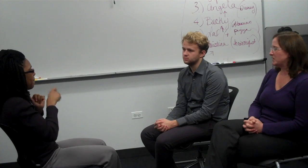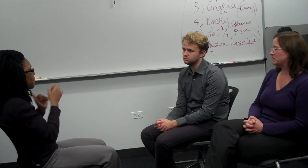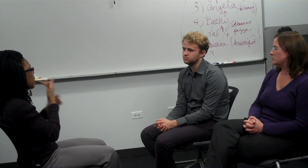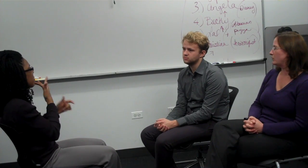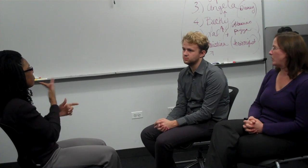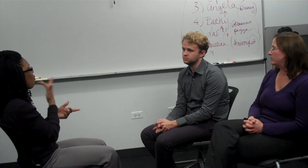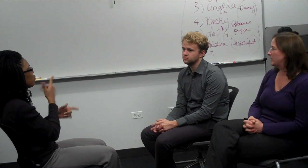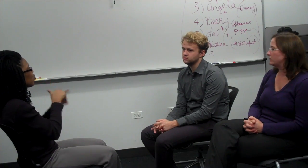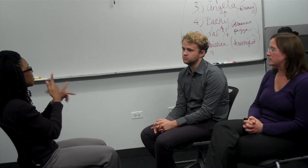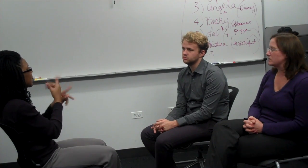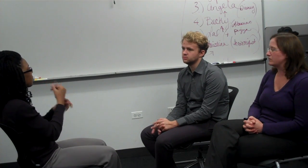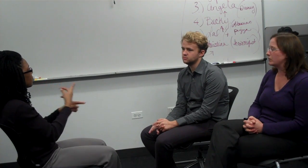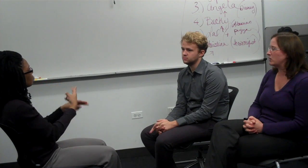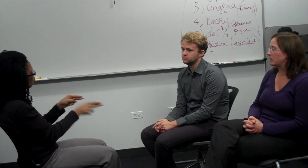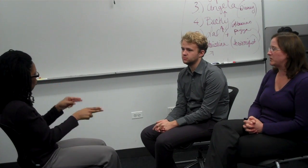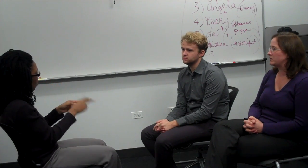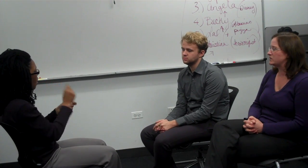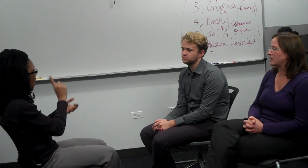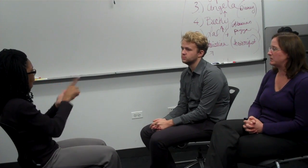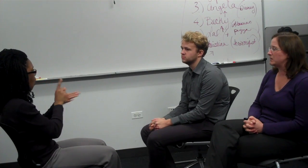Sometimes it's overwhelming if it's for a long period of time.